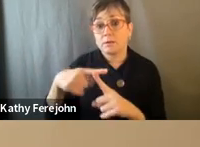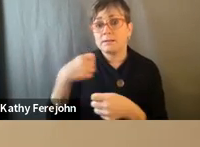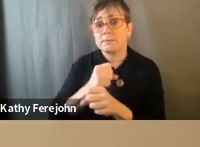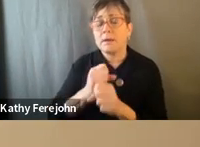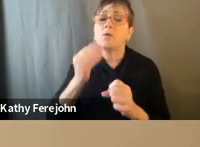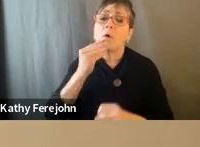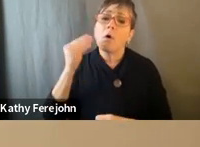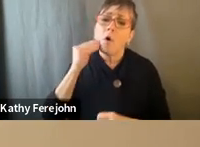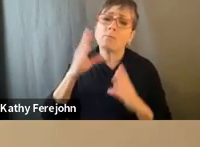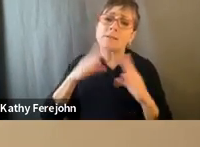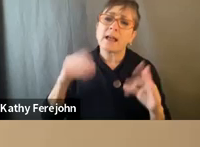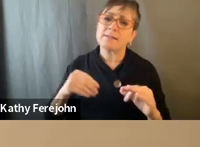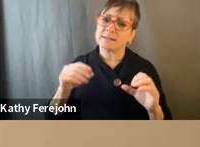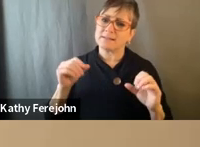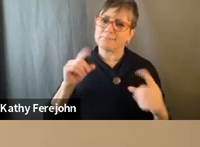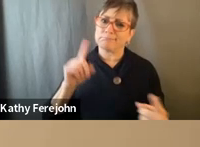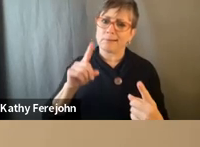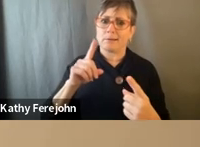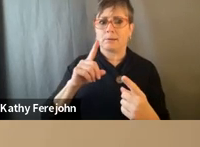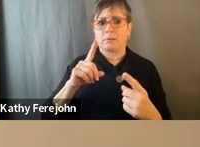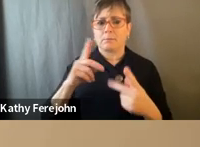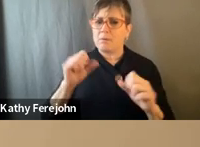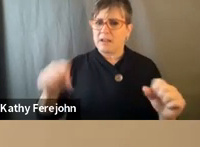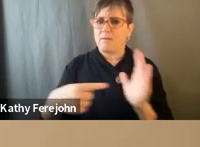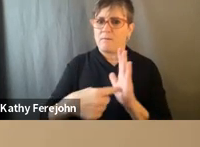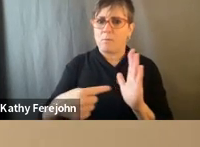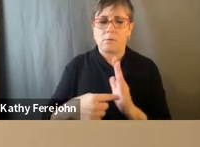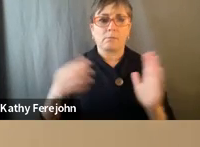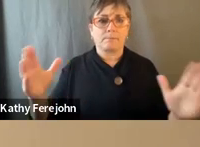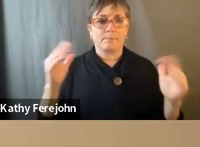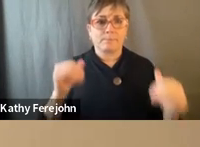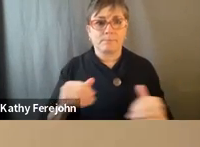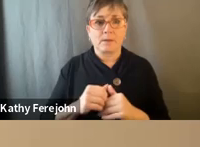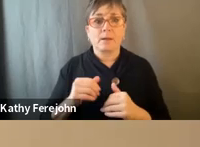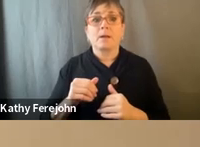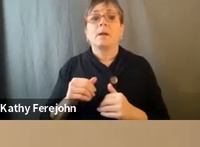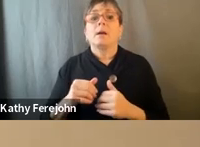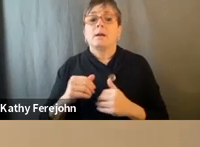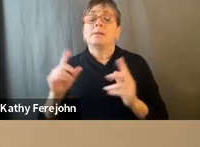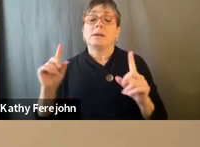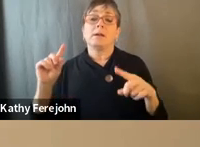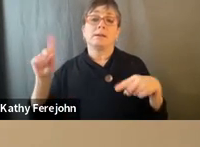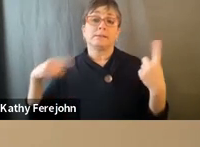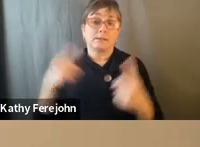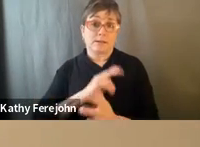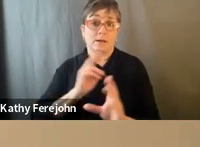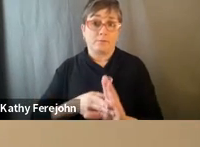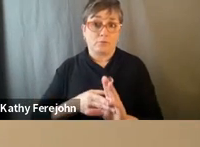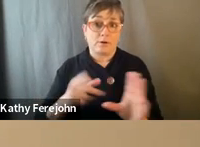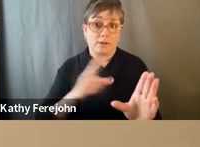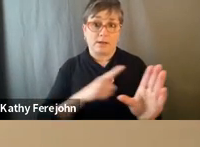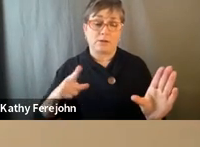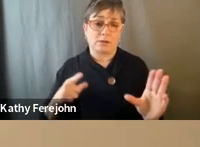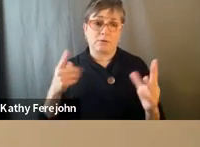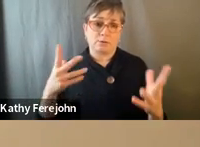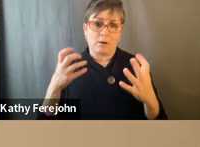the legislature, you know, it's been part of my mission to really think through and try and work to secure access